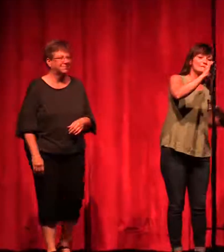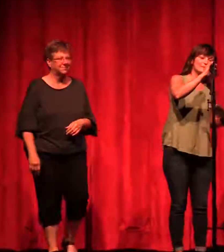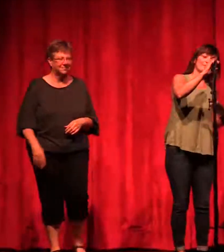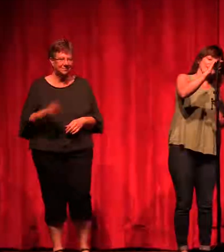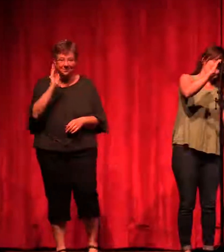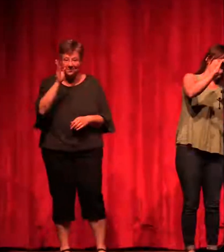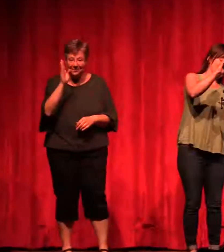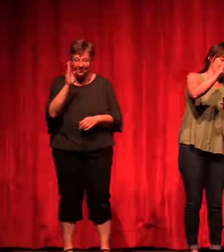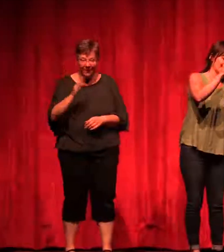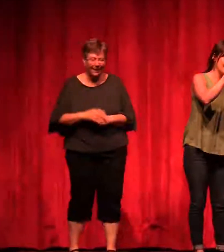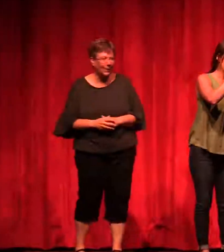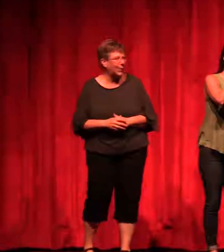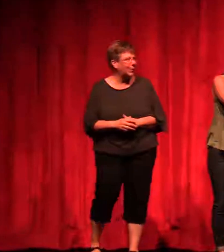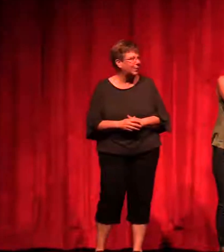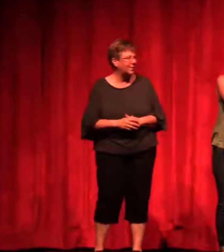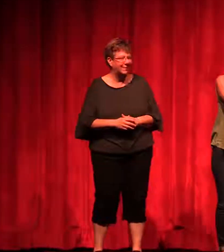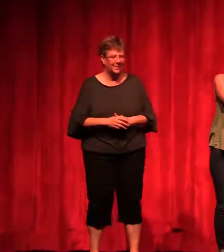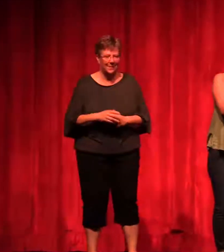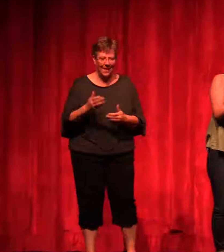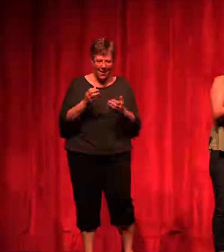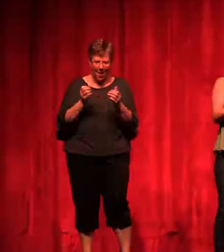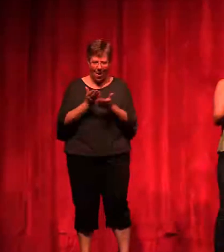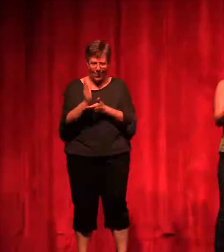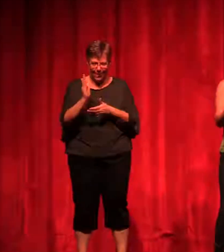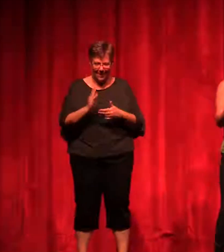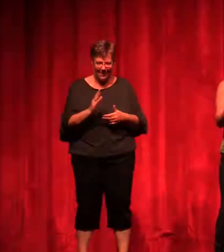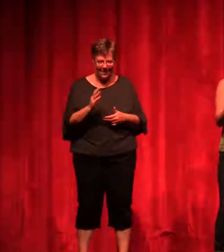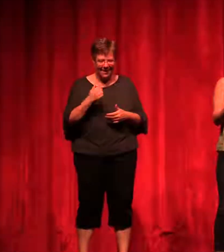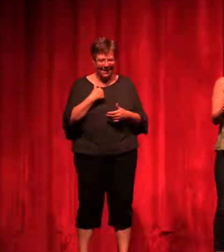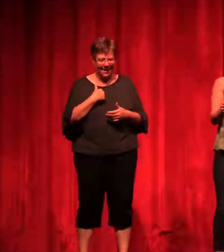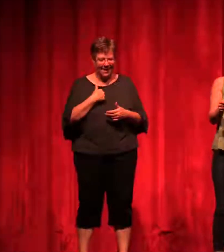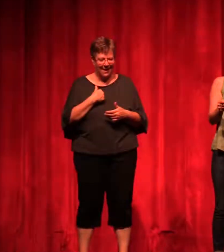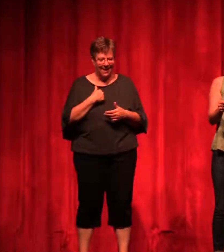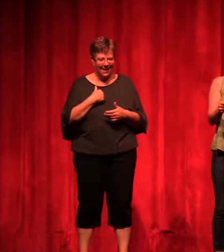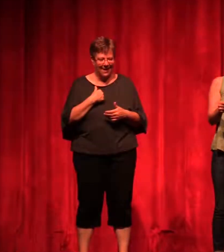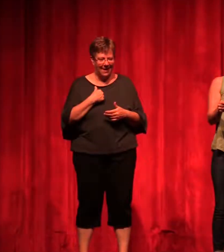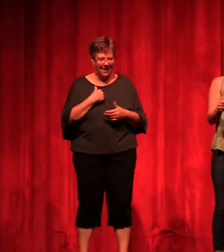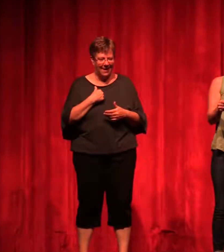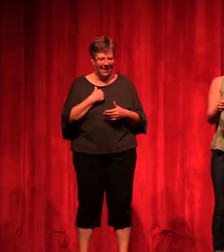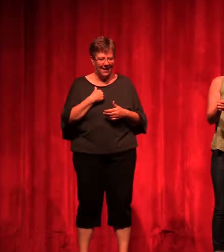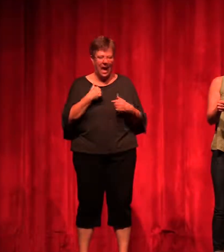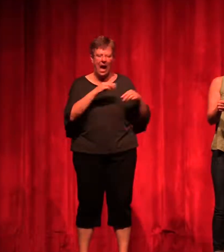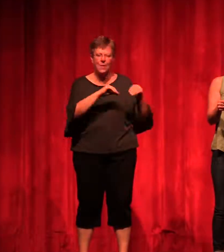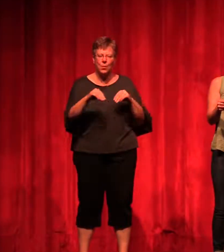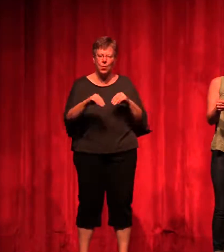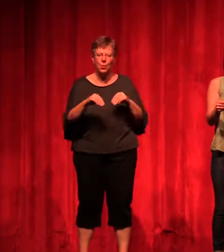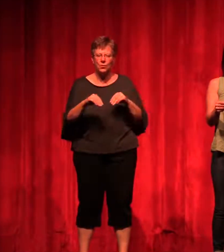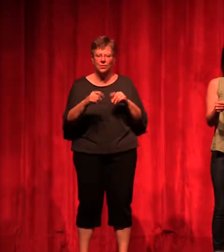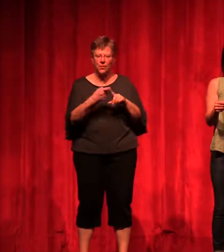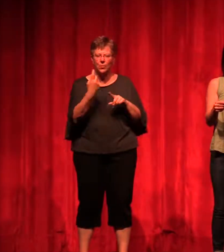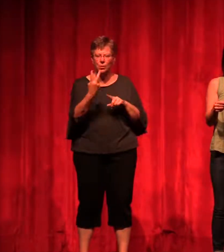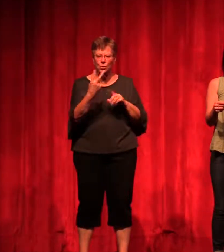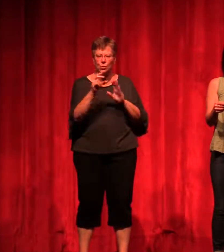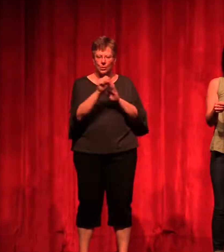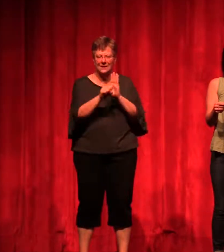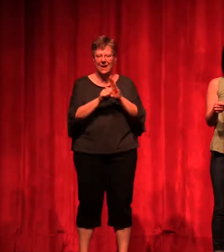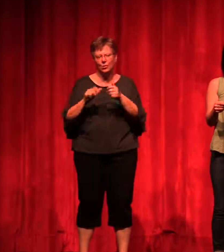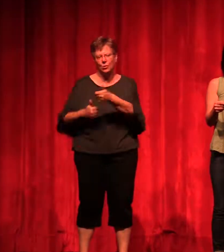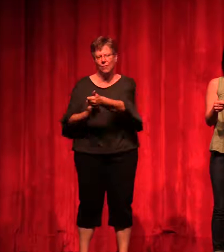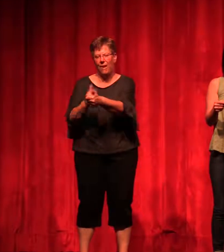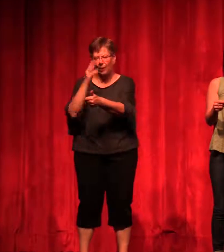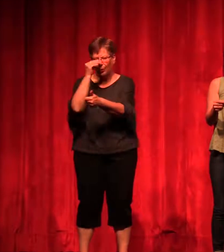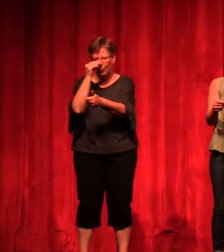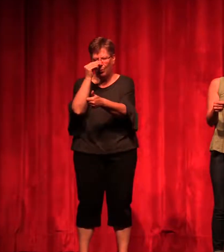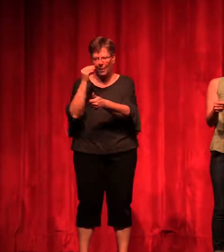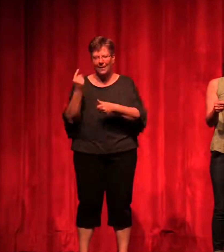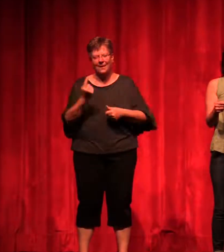Hello. All right. I moved by 2 states from Seattle to Montucky to follow a boy, something which